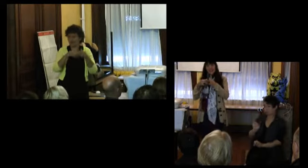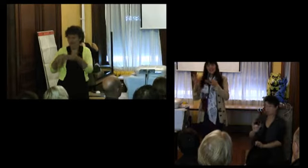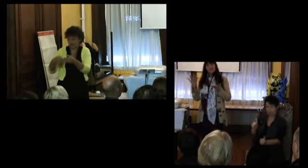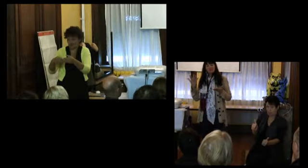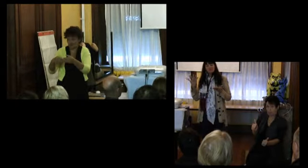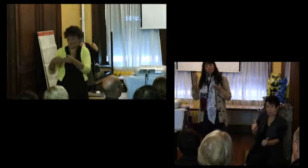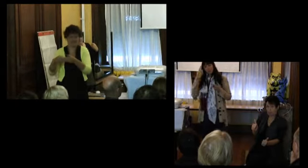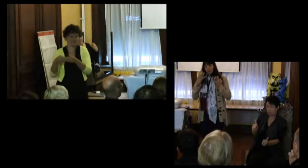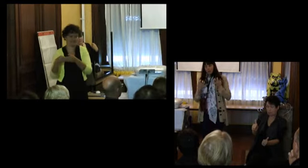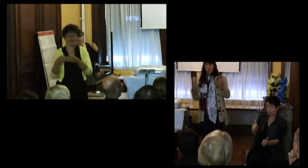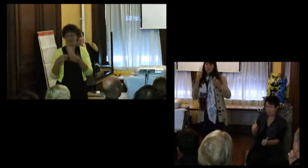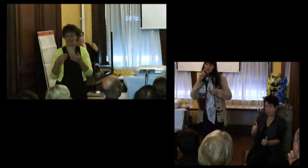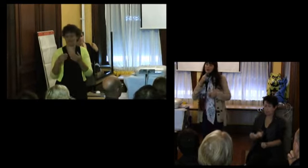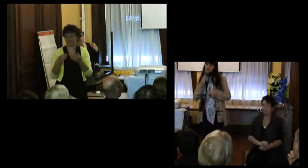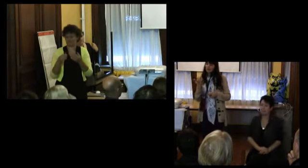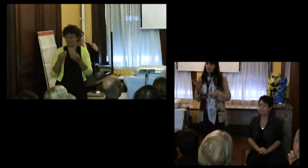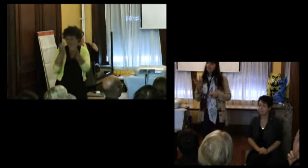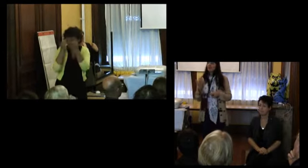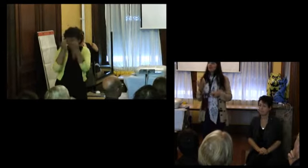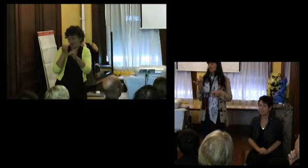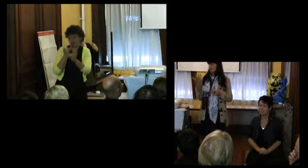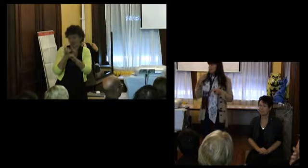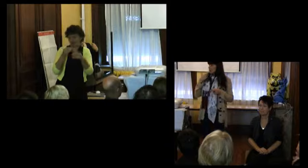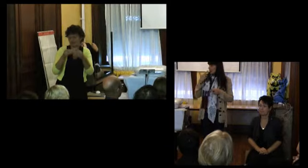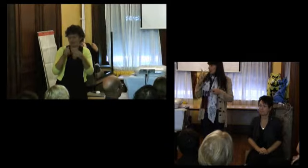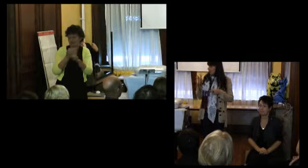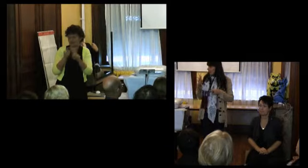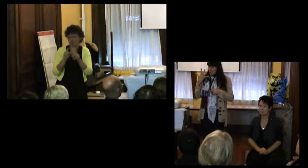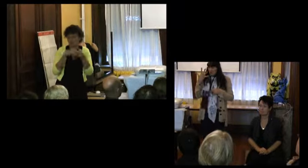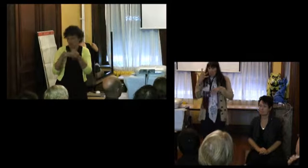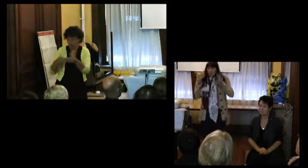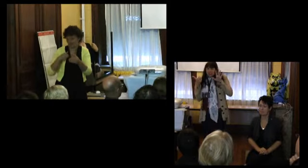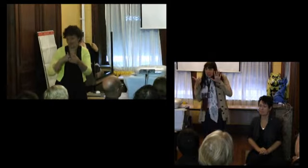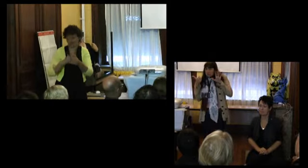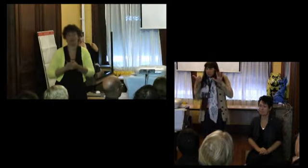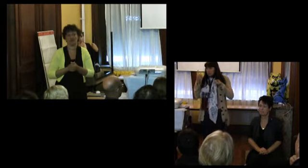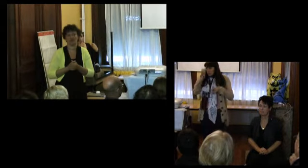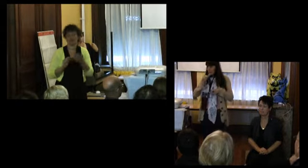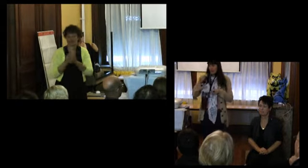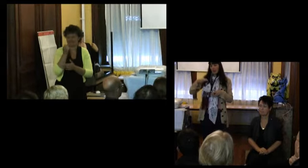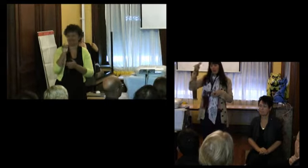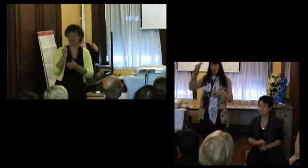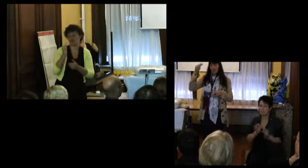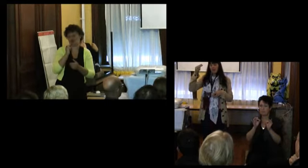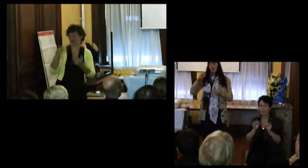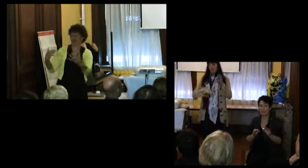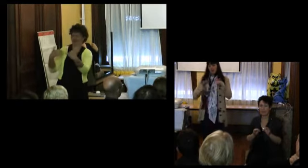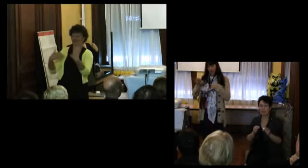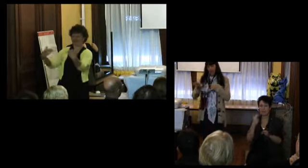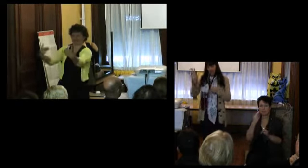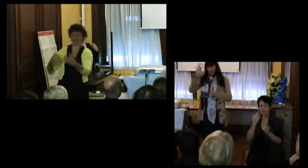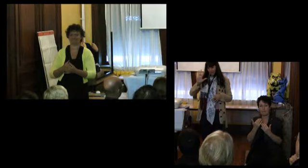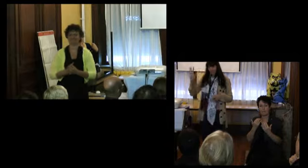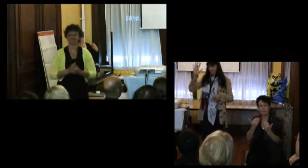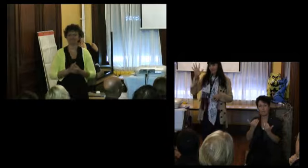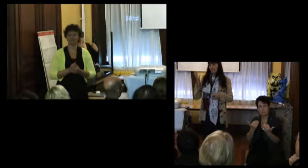I'll learn how to guide people, and especially the deaf audience. I'm working in